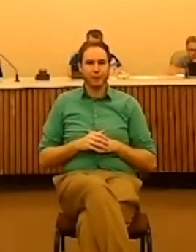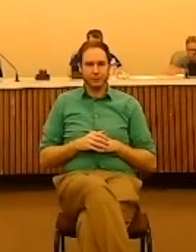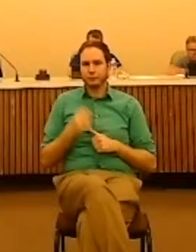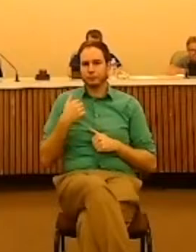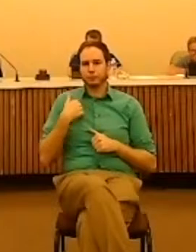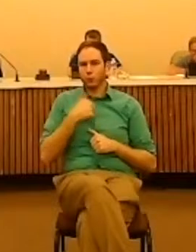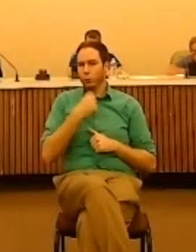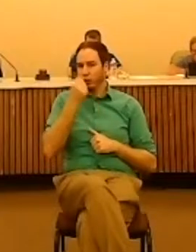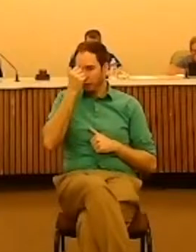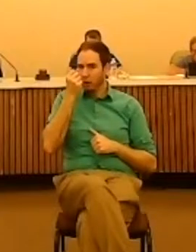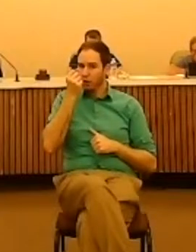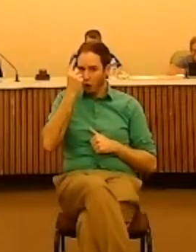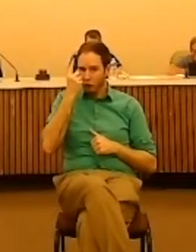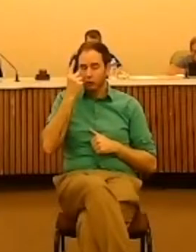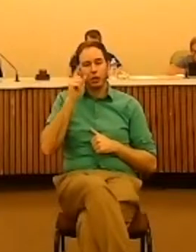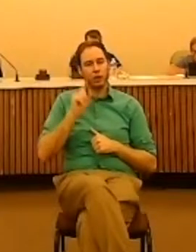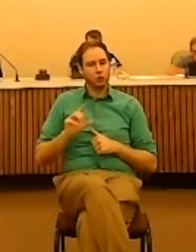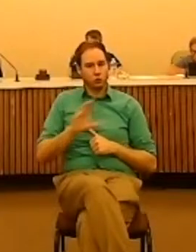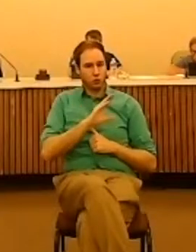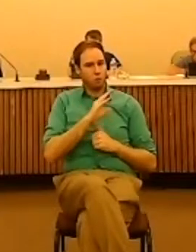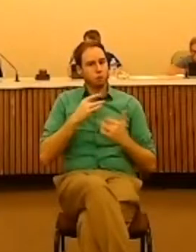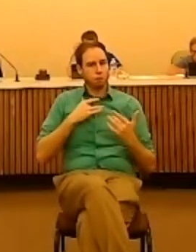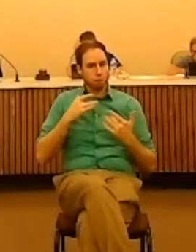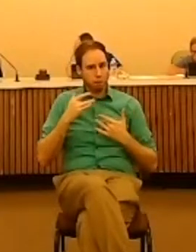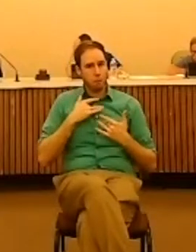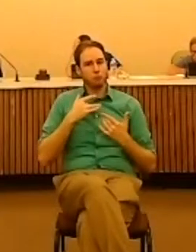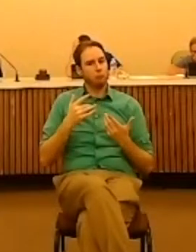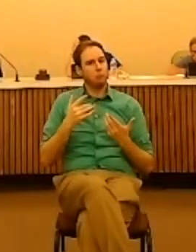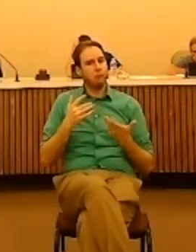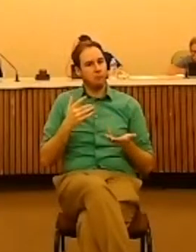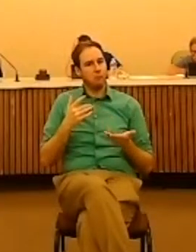we understand the concerns about that,